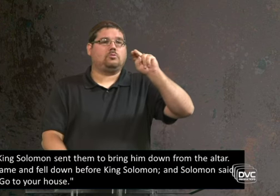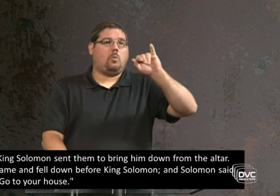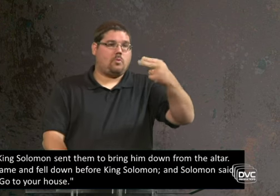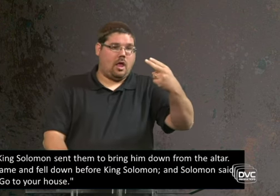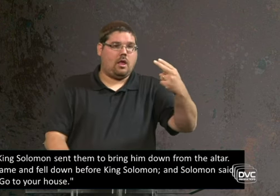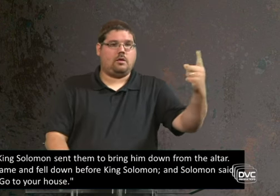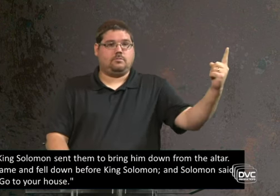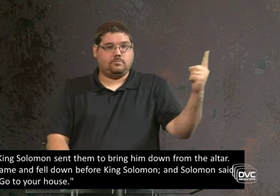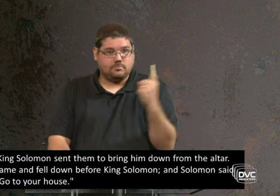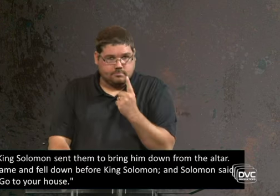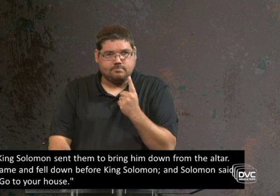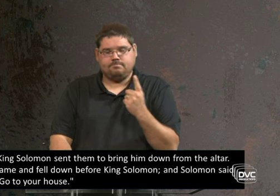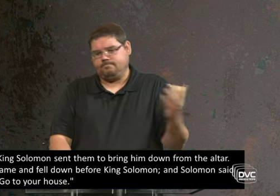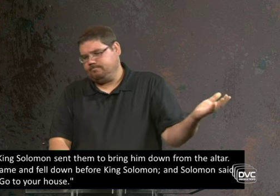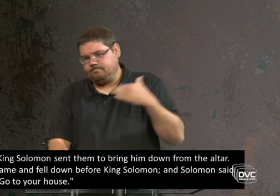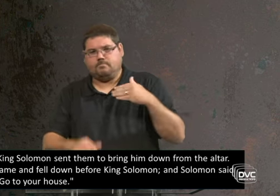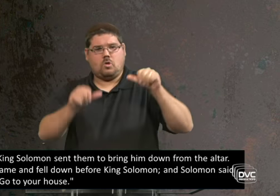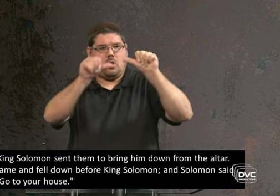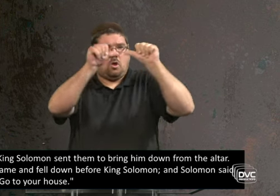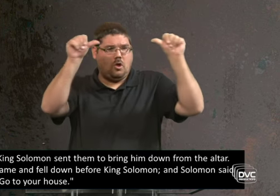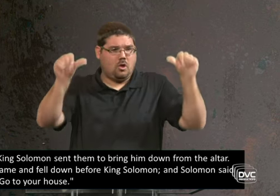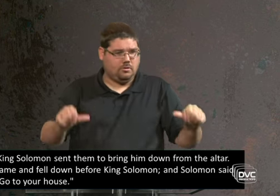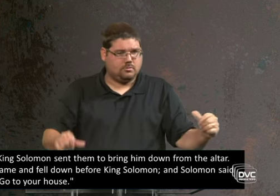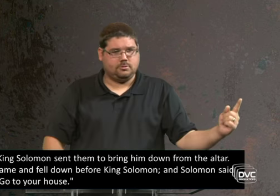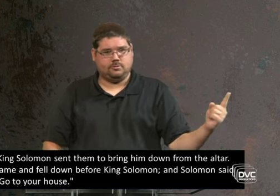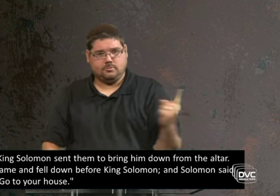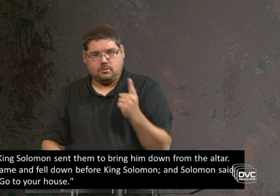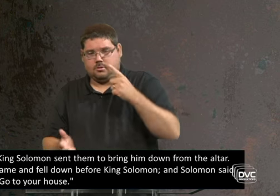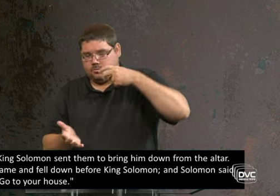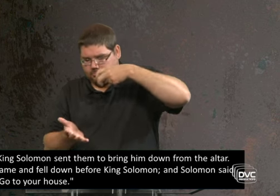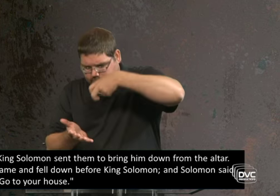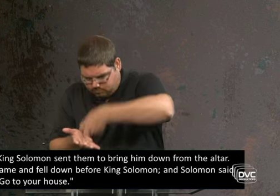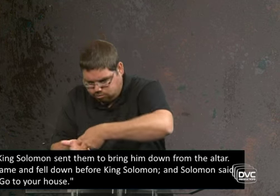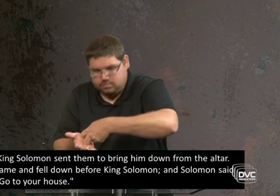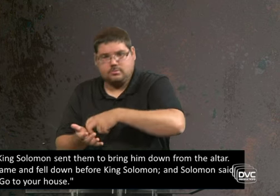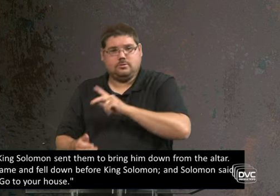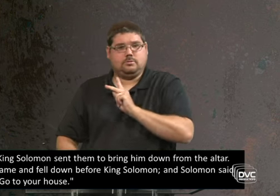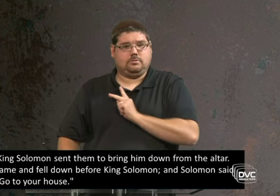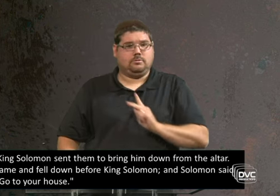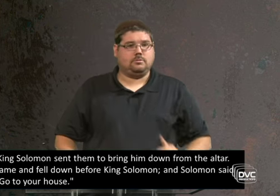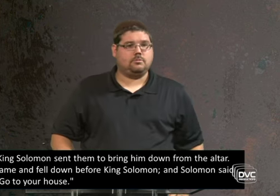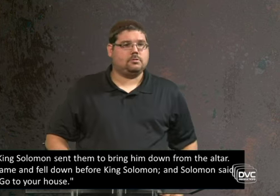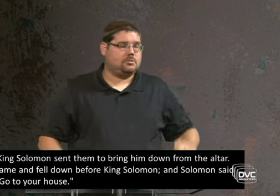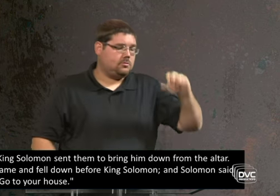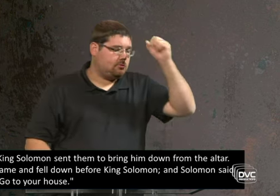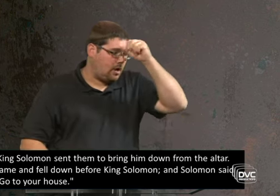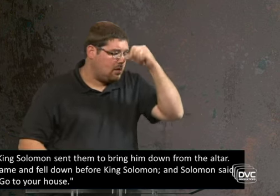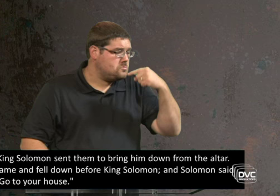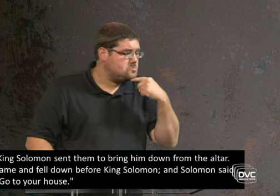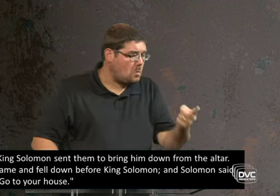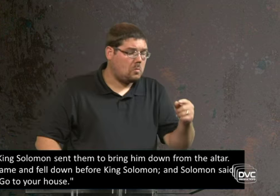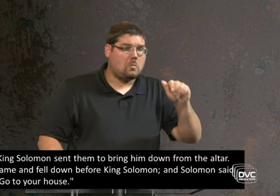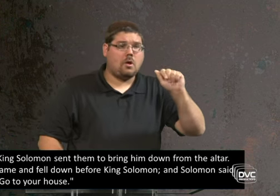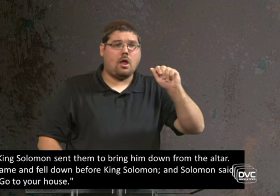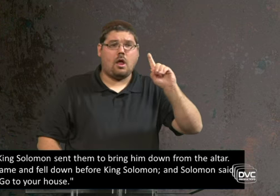So Adonijah had come to the altar and bowed before there. And King